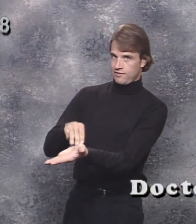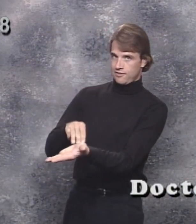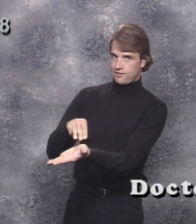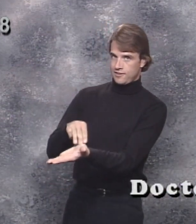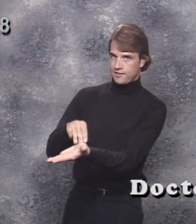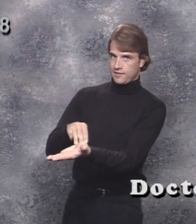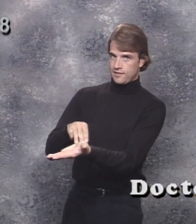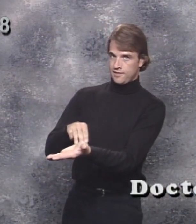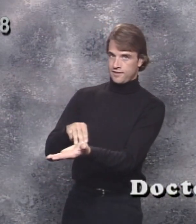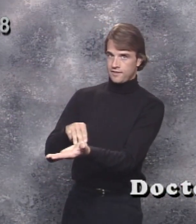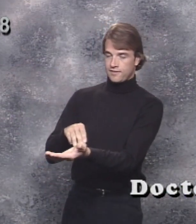Doctor.